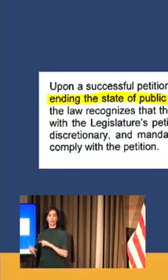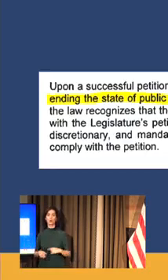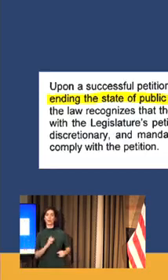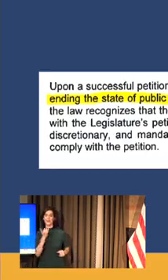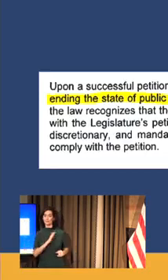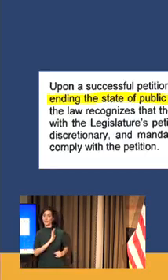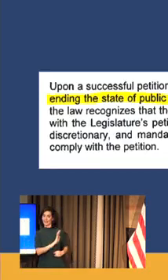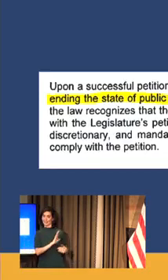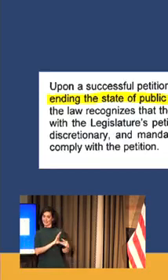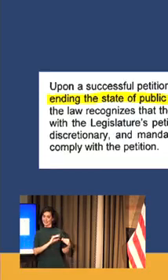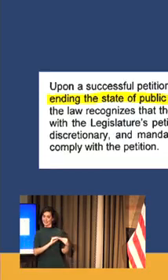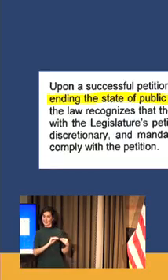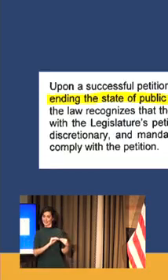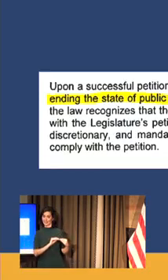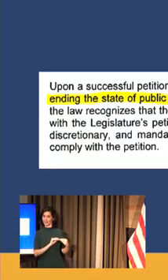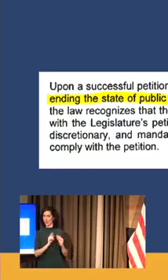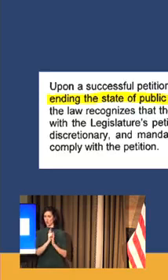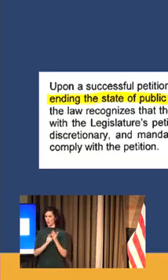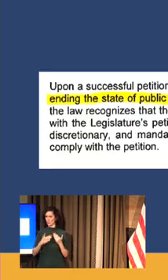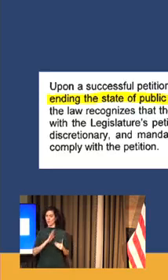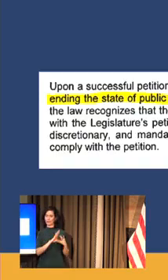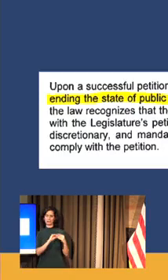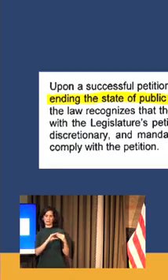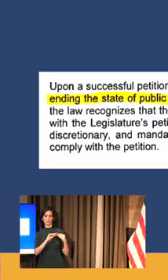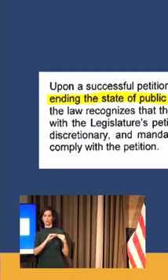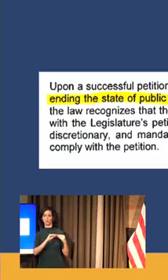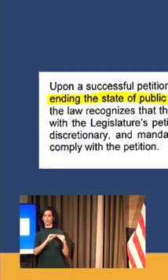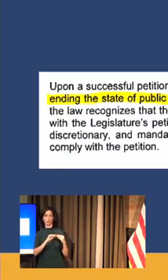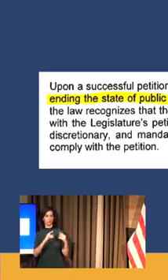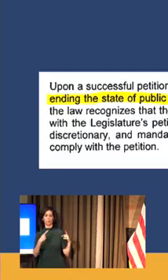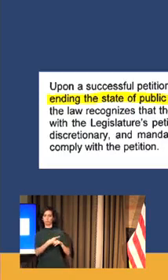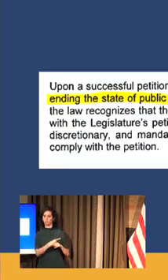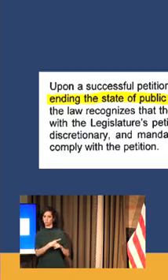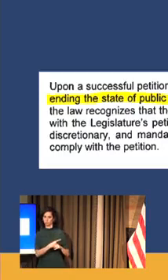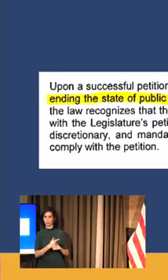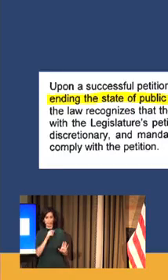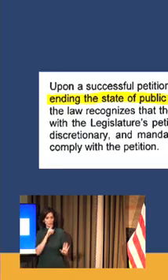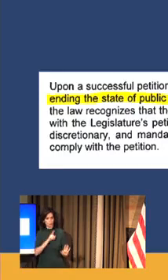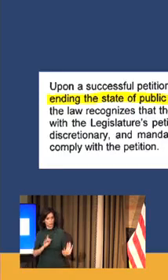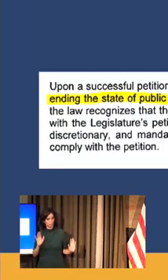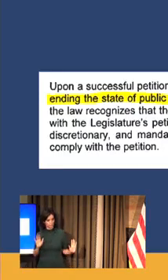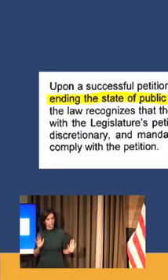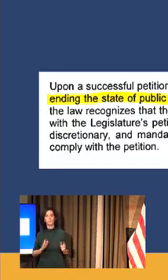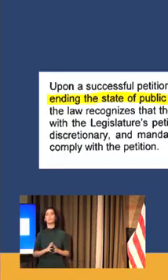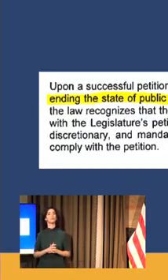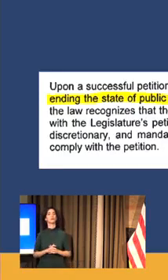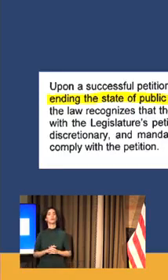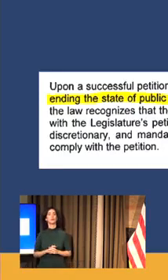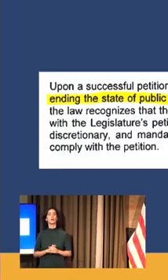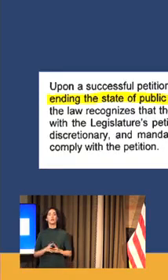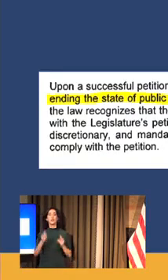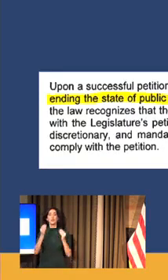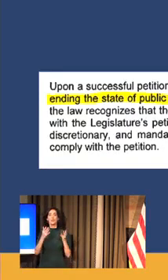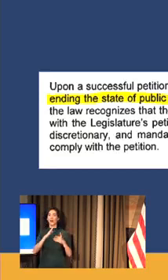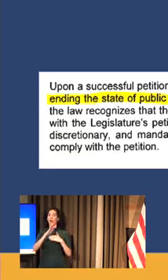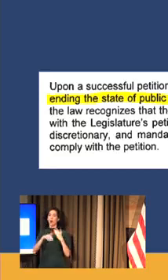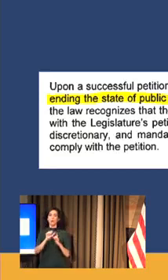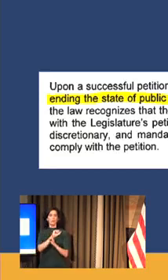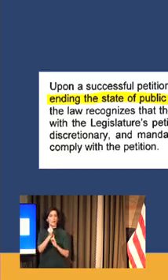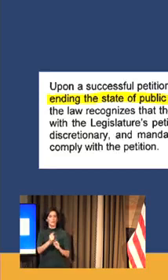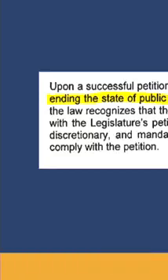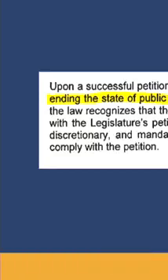himself. I'm not sure. I will tell you that this entire deal with the petition